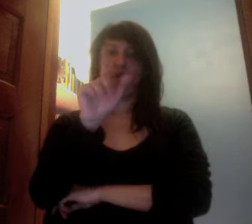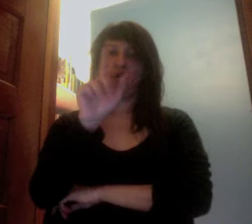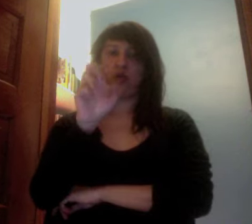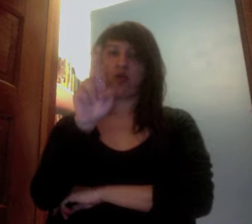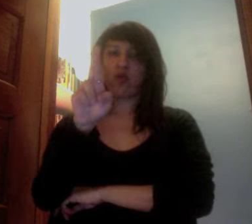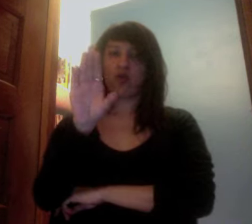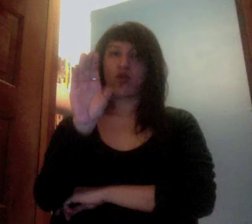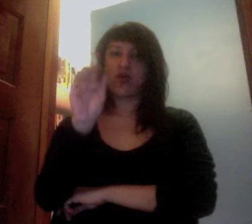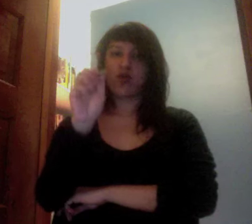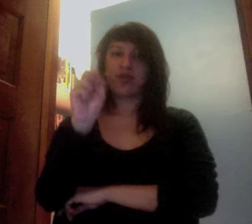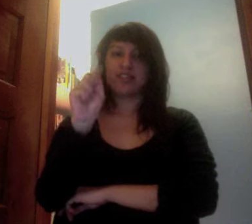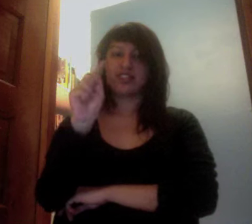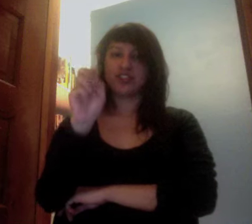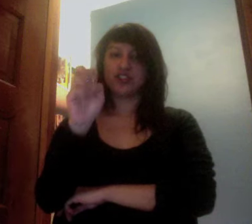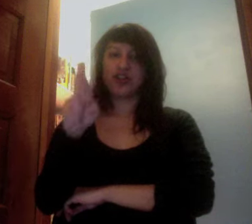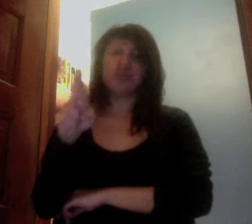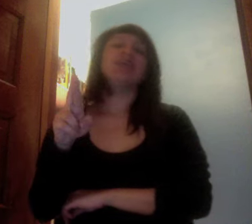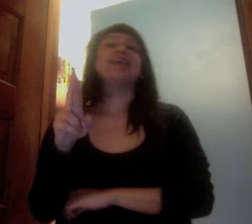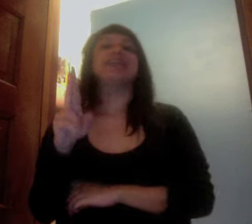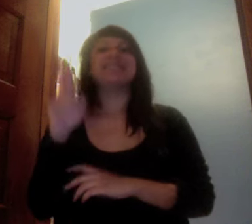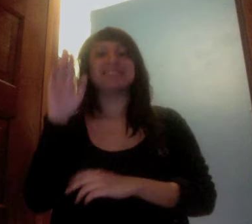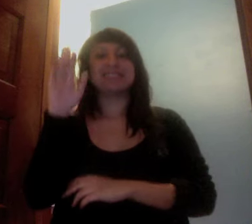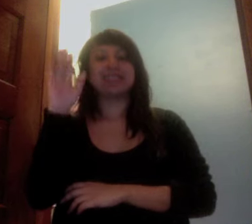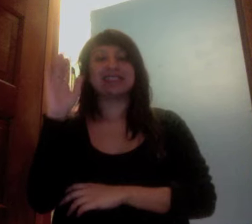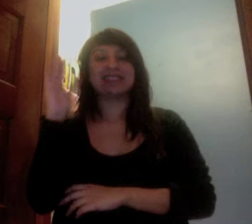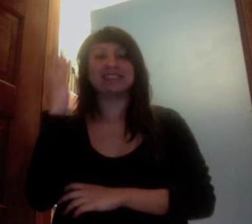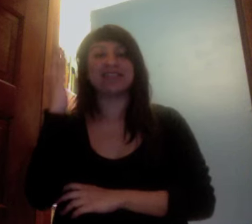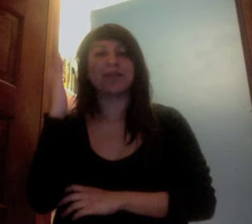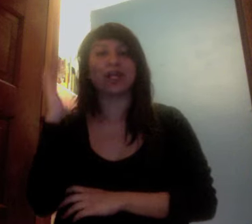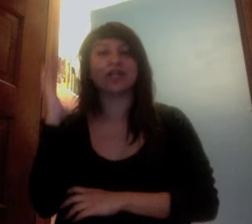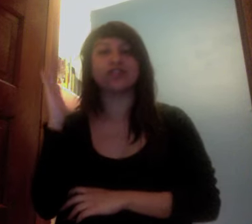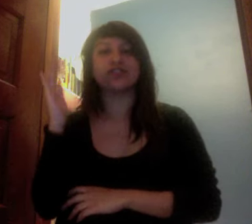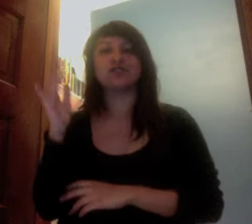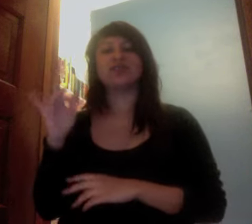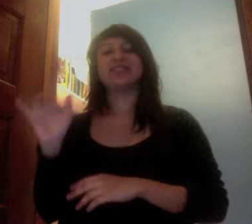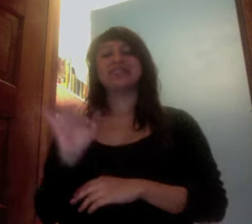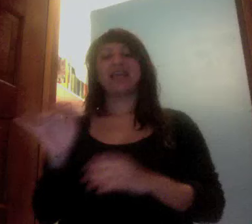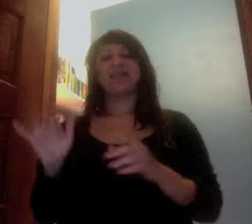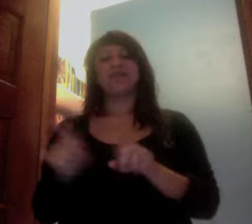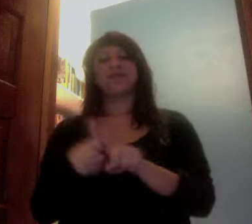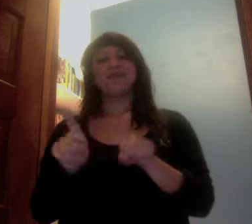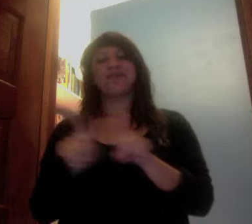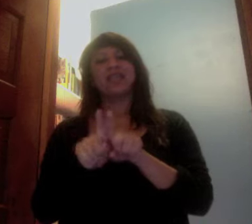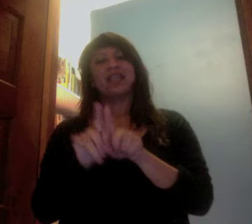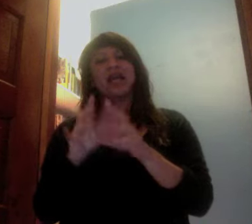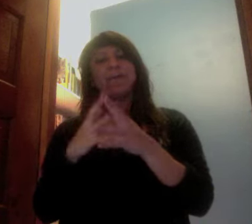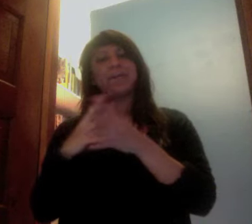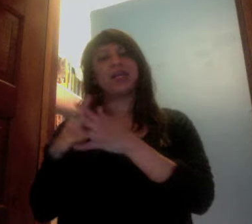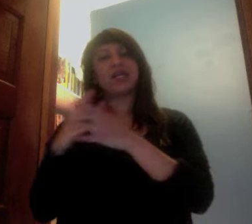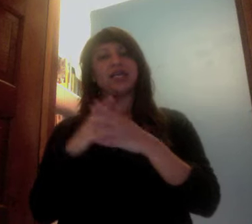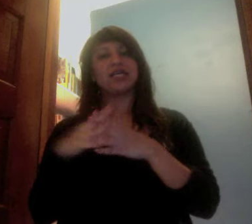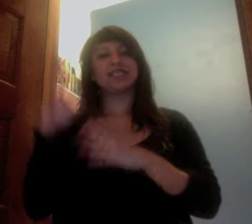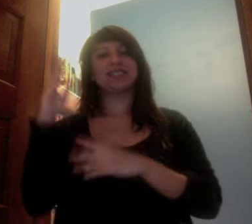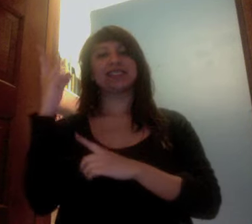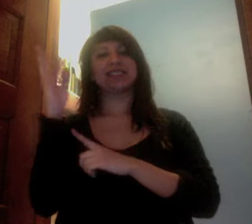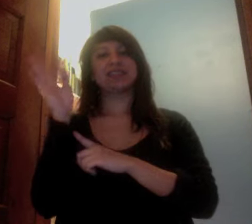like Cedar Point or Six Flags. It's a little bit less commercial, and I don't think